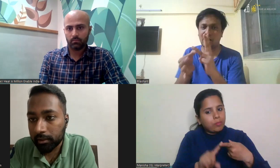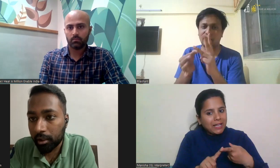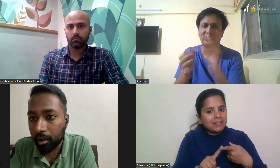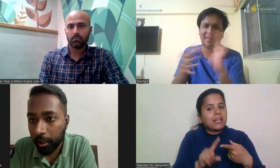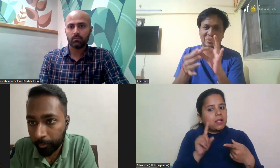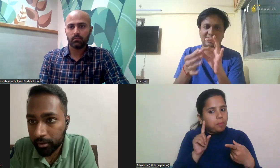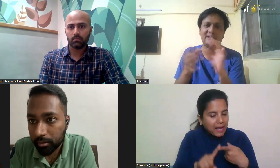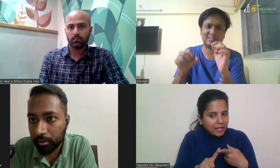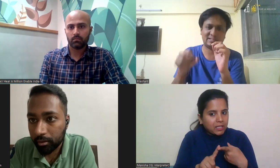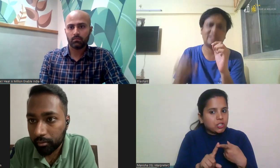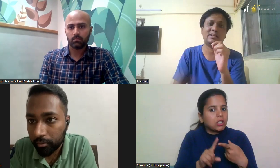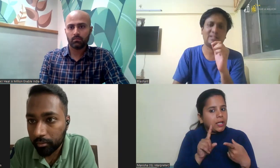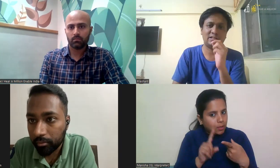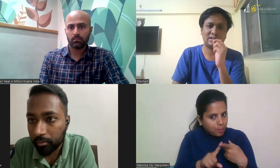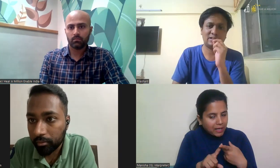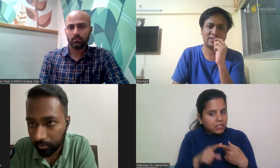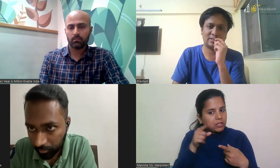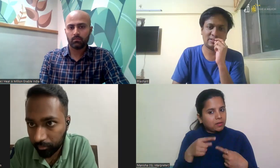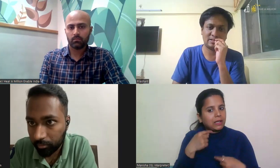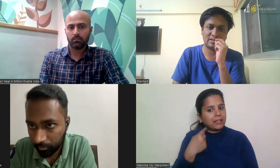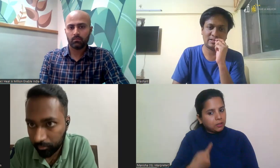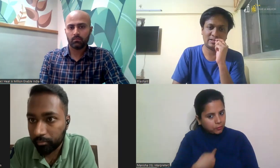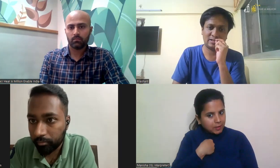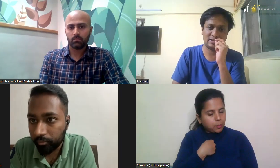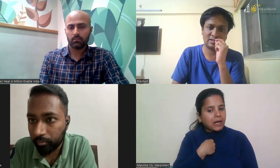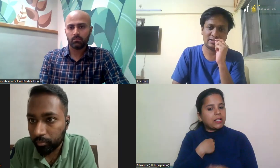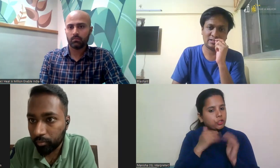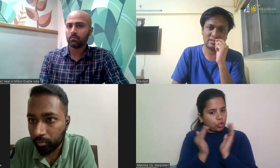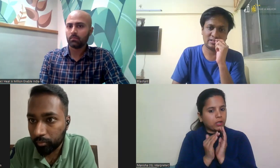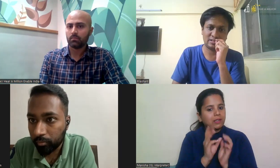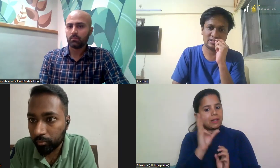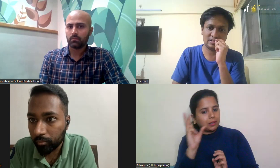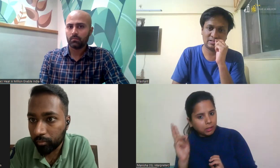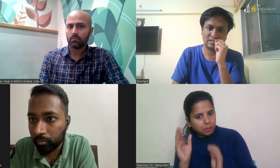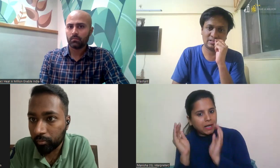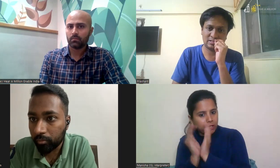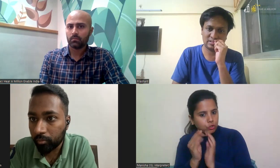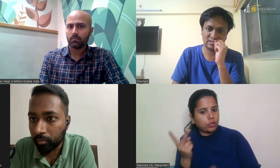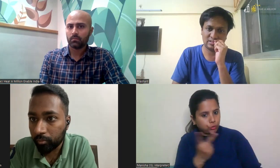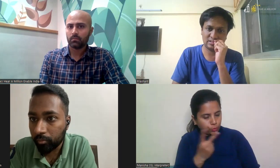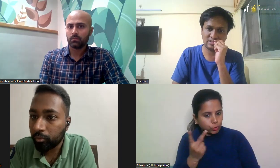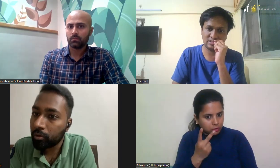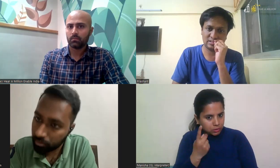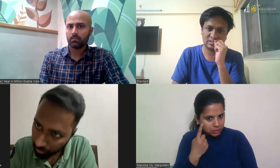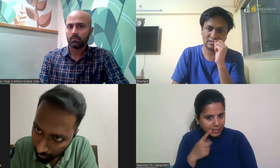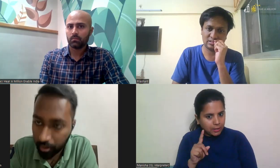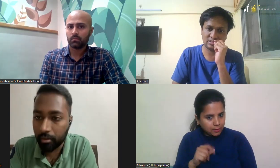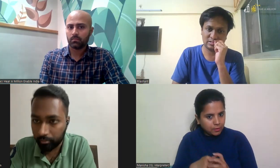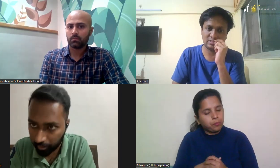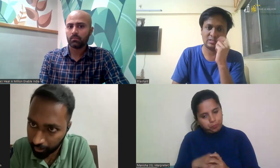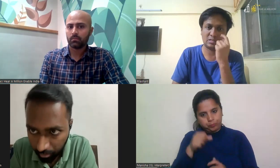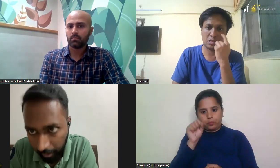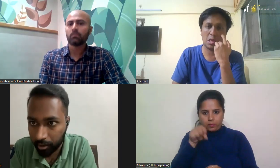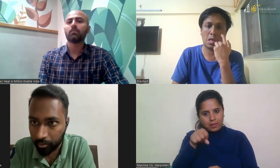so When it accident means happens, in package they will get the first party insurance and the third party insurance both, right,